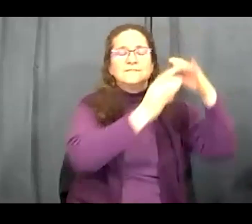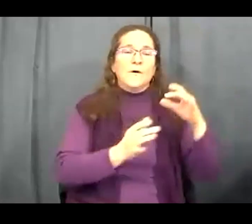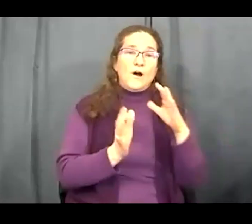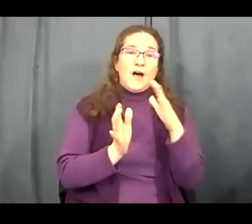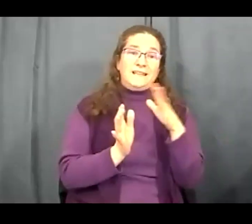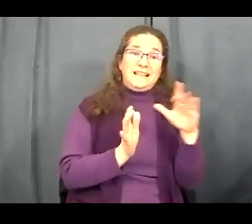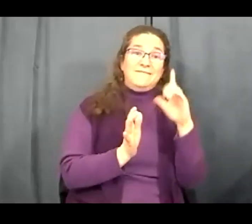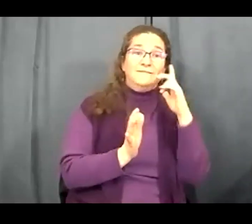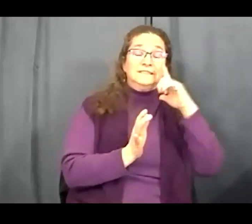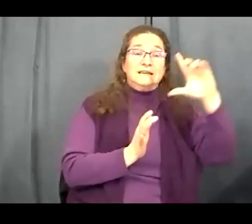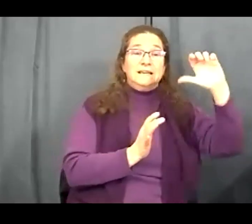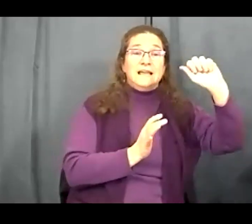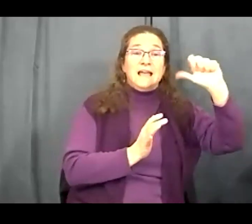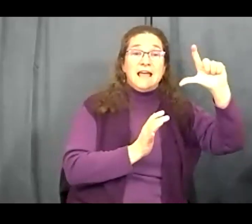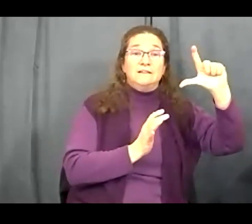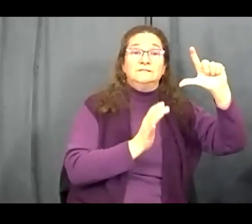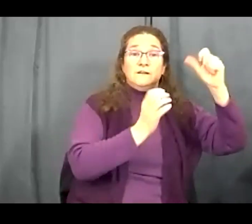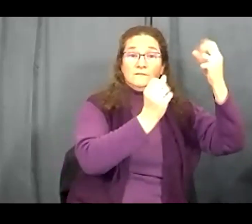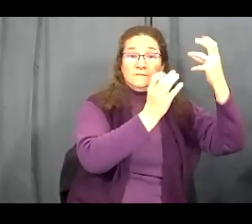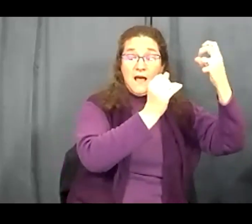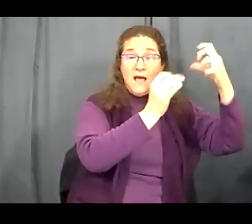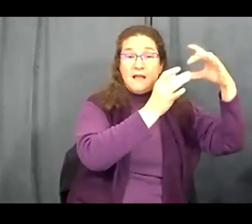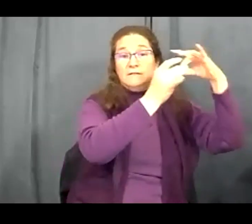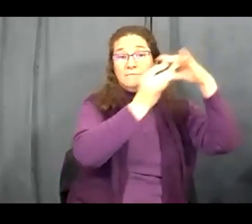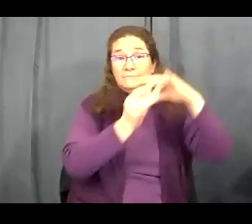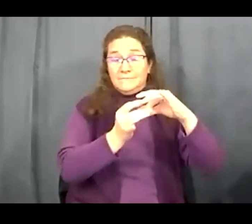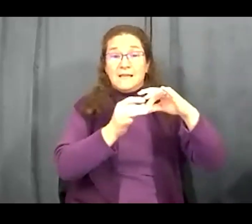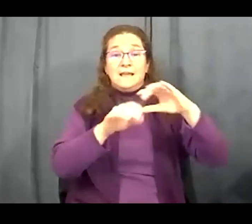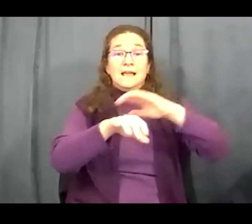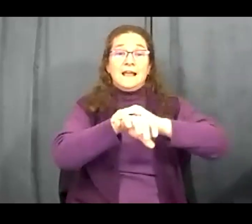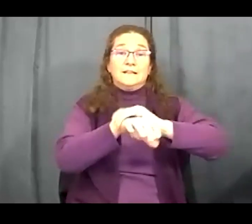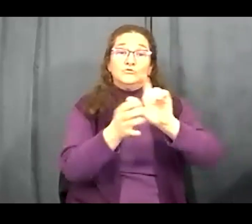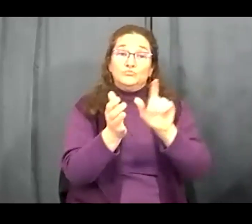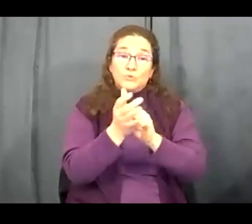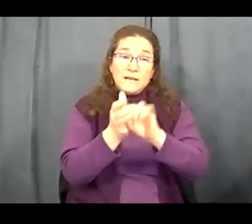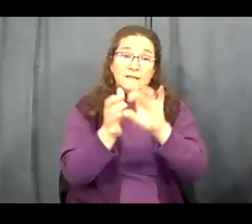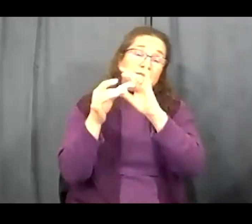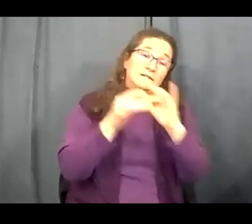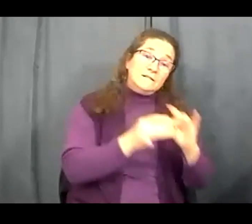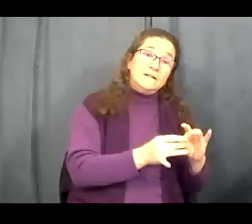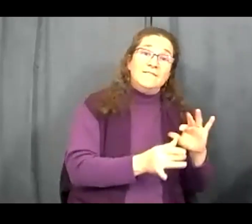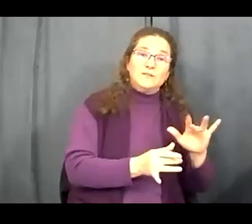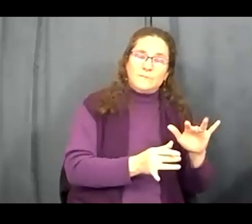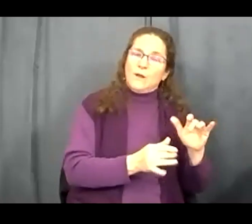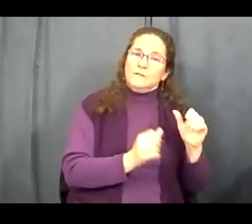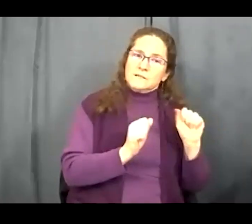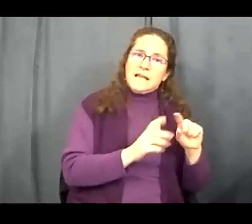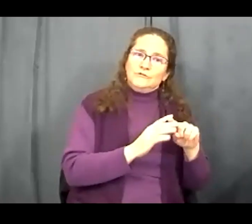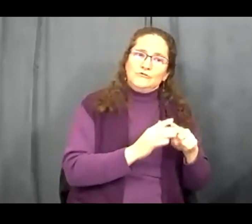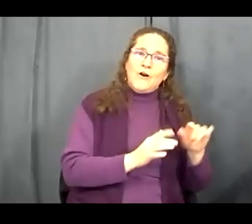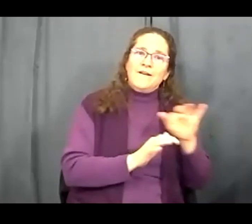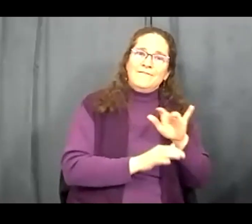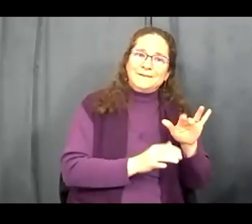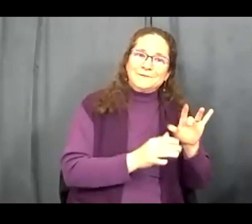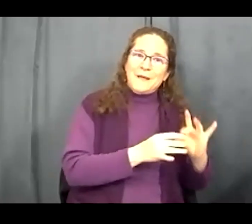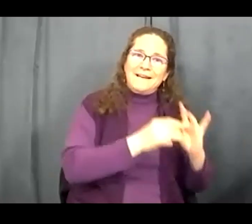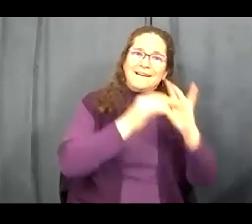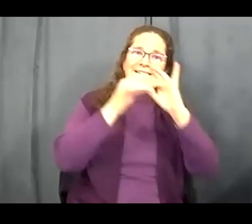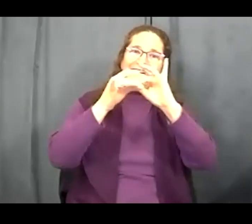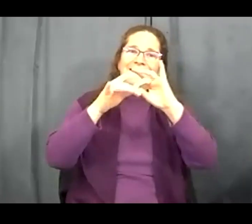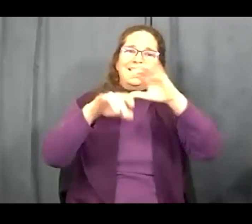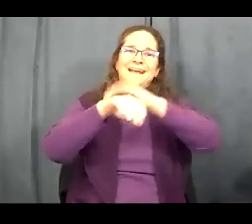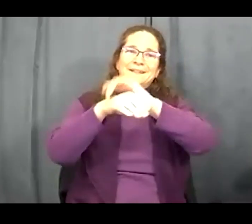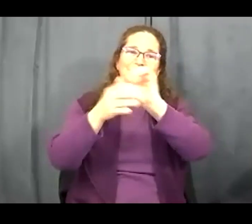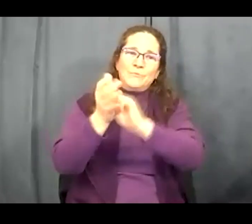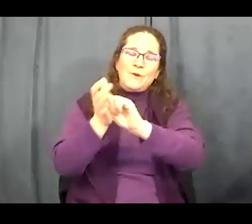signs, the English print, then the fingerspelling. You could even start with fingerspelling and go into the English print or the ASL sign, or the child encounters